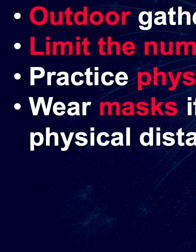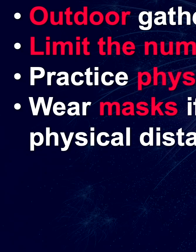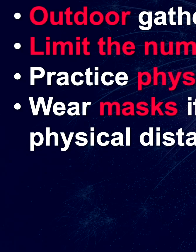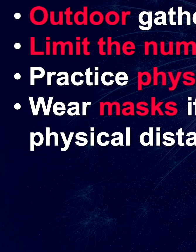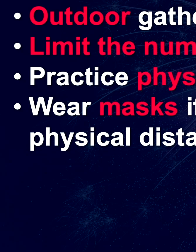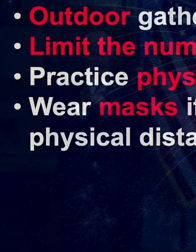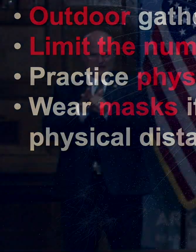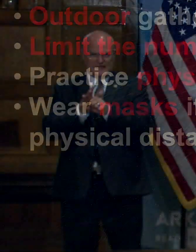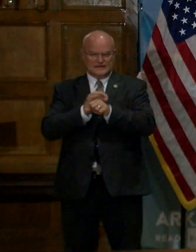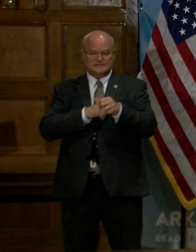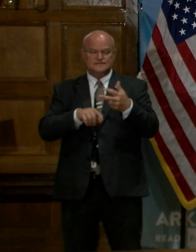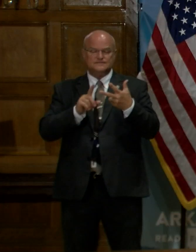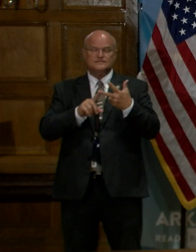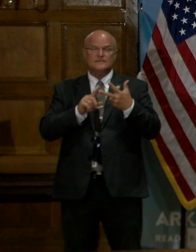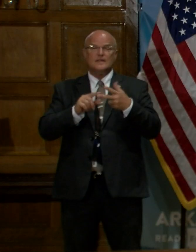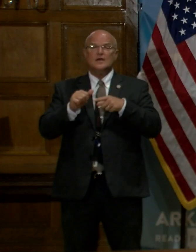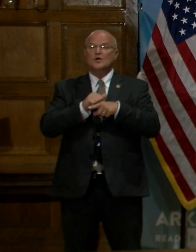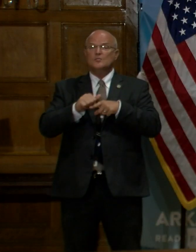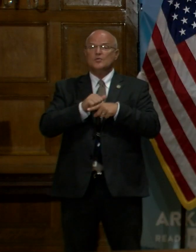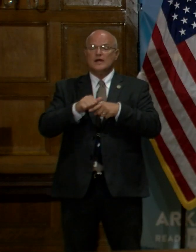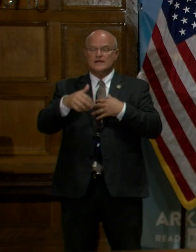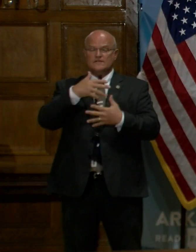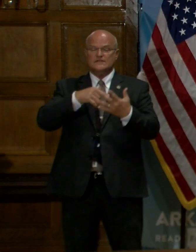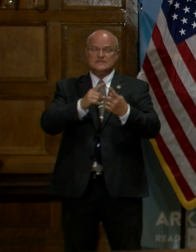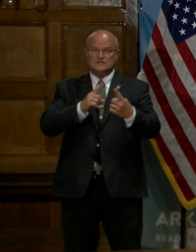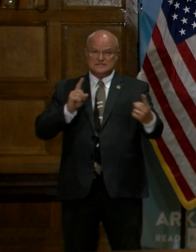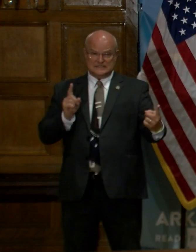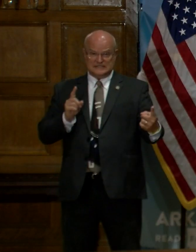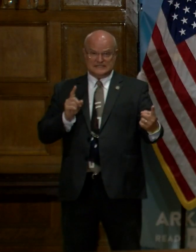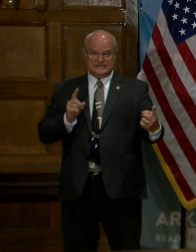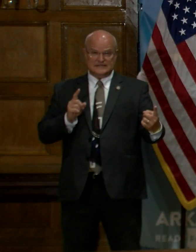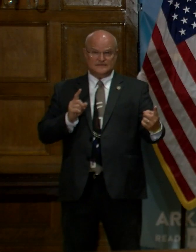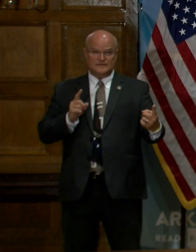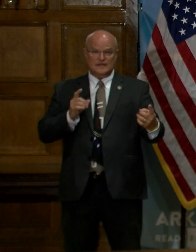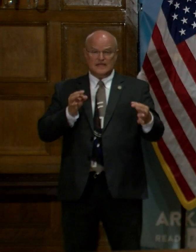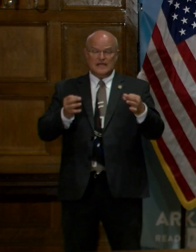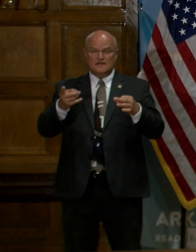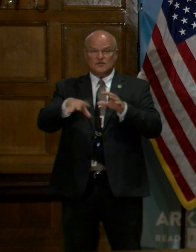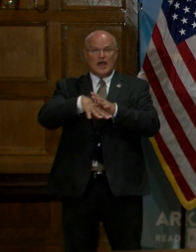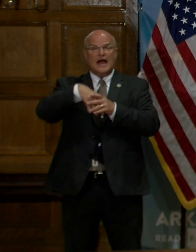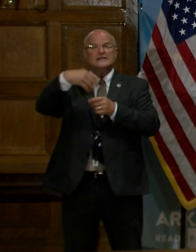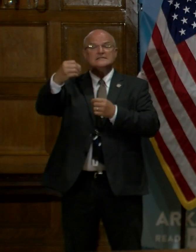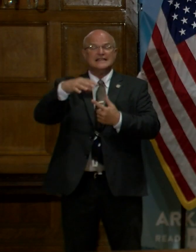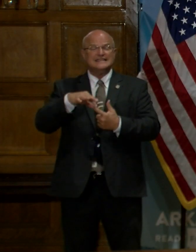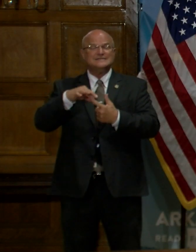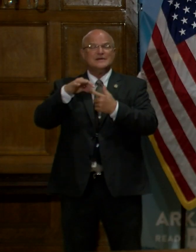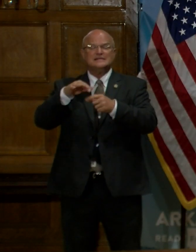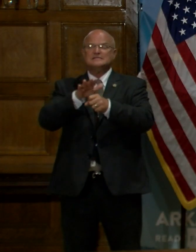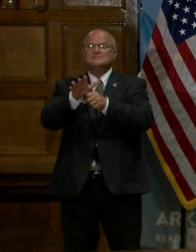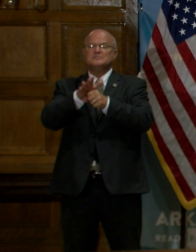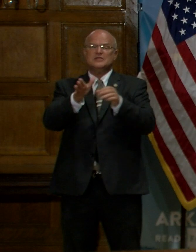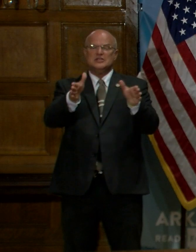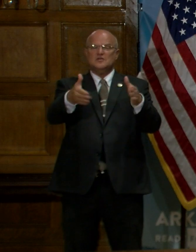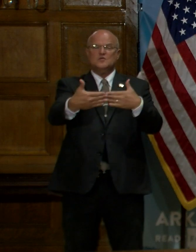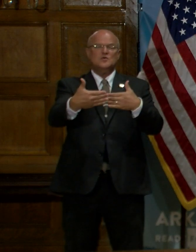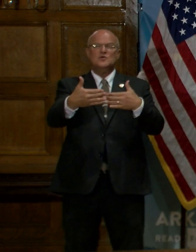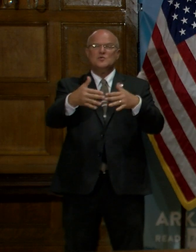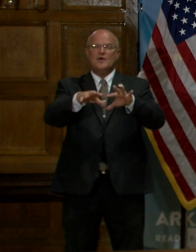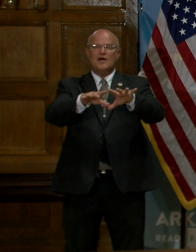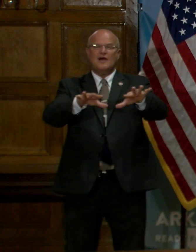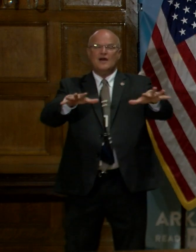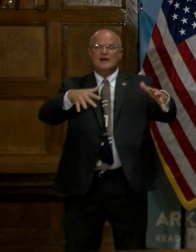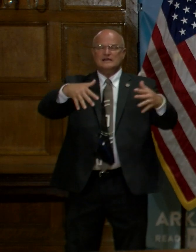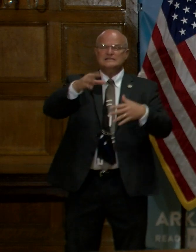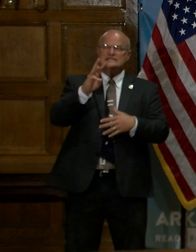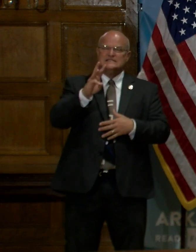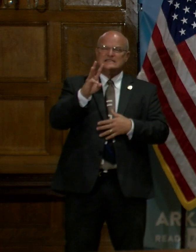COVID-19. The third is practicing physical distancing. And if you're outside especially, there's plenty of room to maintain at